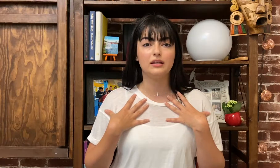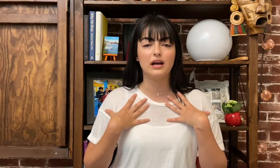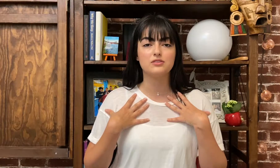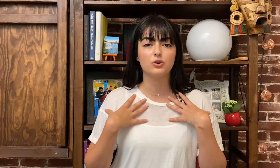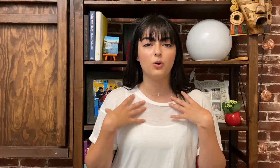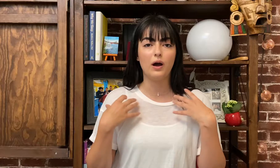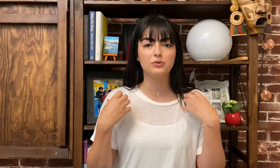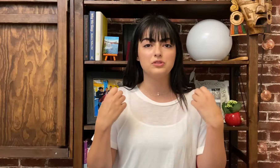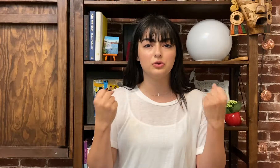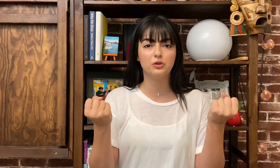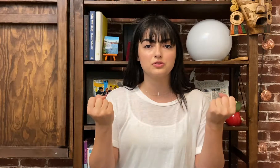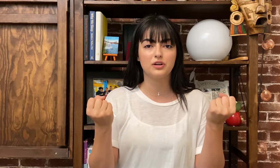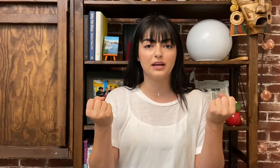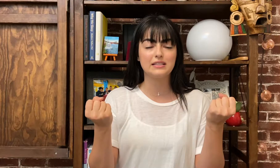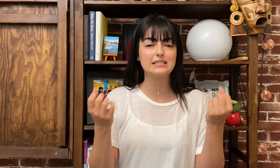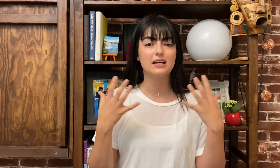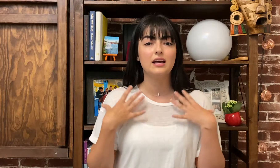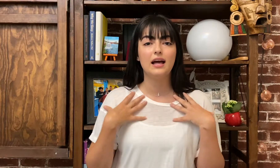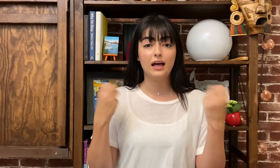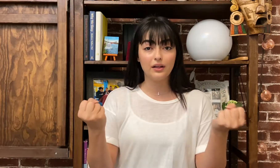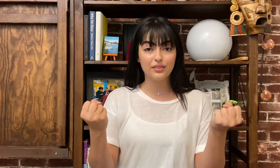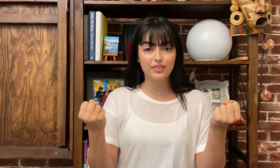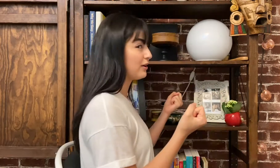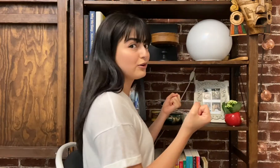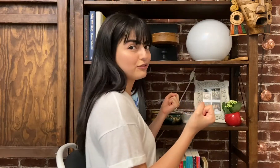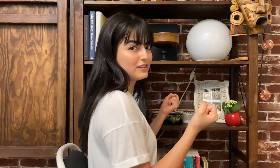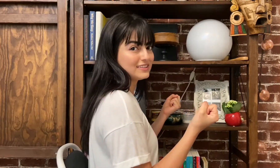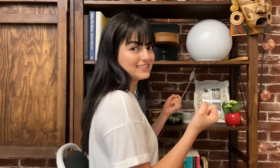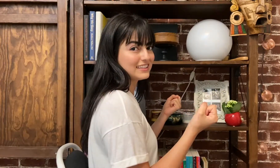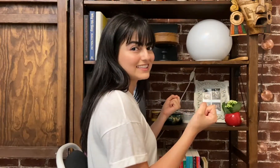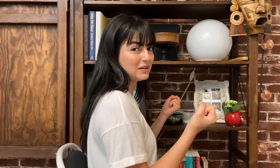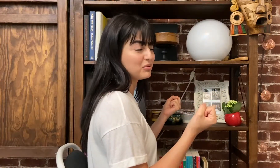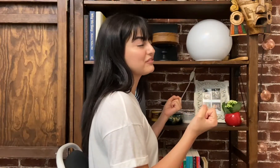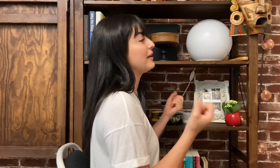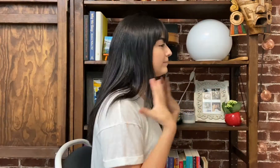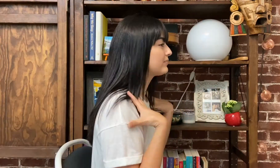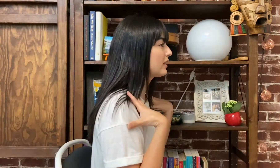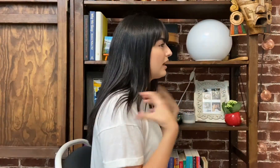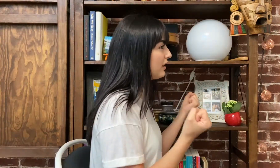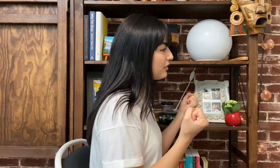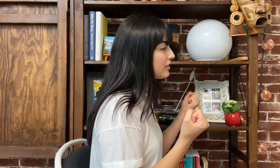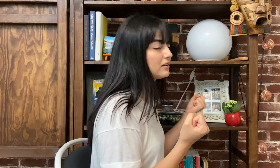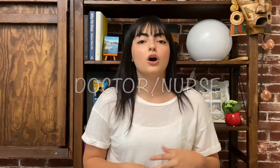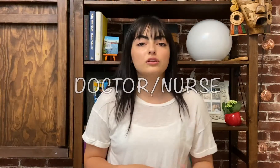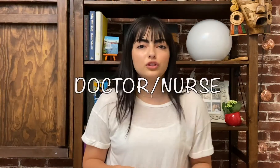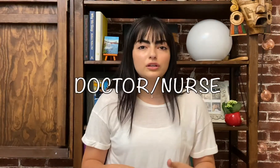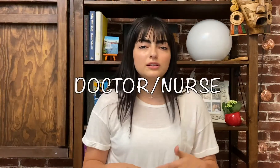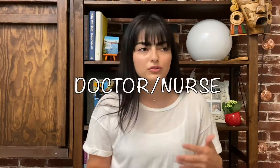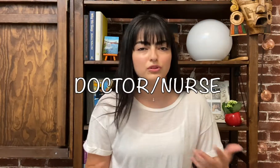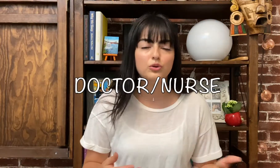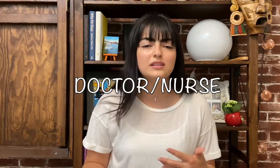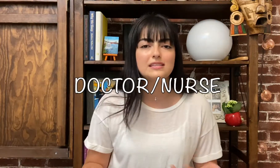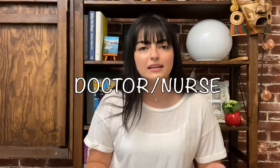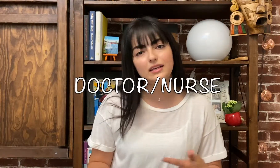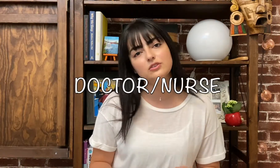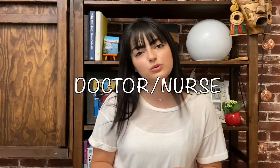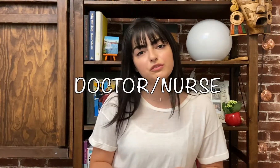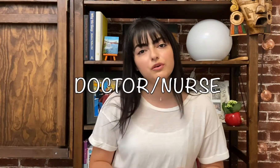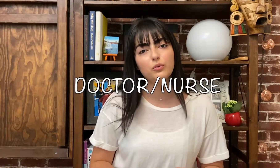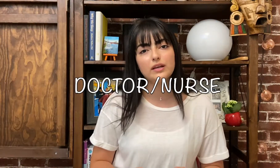as you go out, you close your hands. Health. I don't know if you need to see a side profile. Health. Doctor. You can sign it in two different ways.